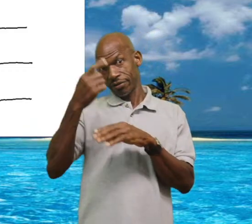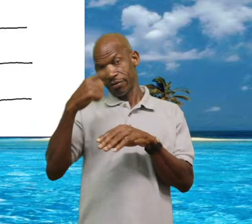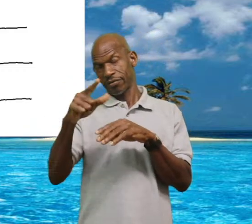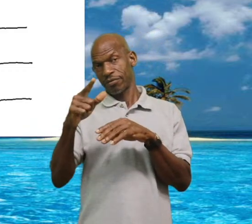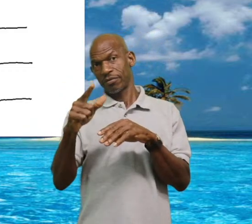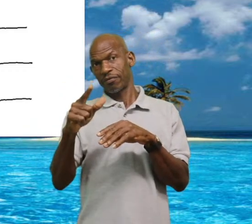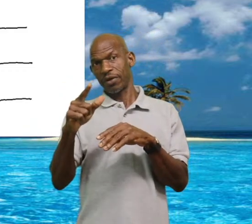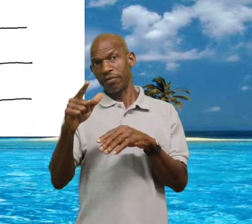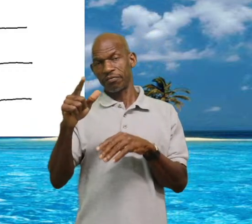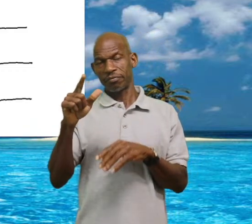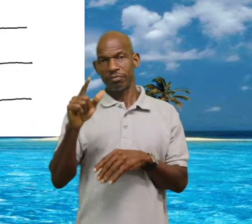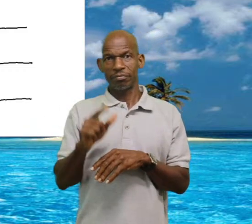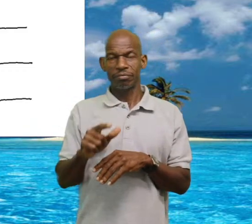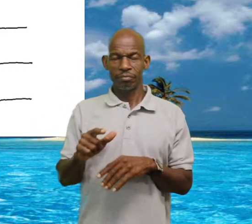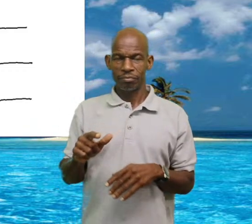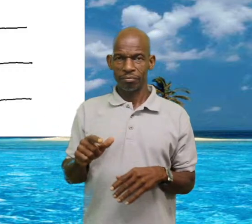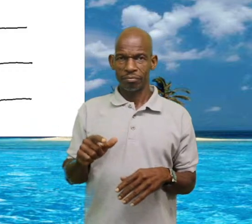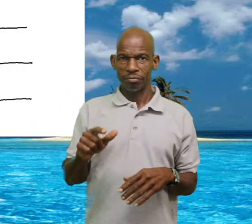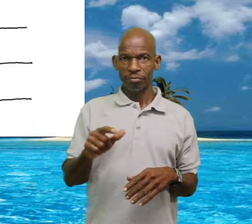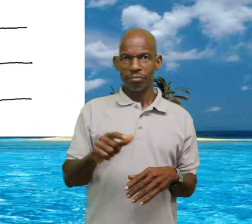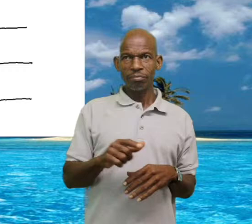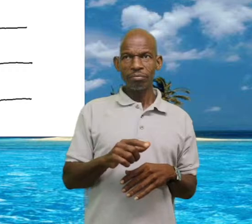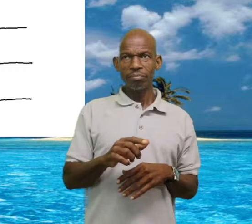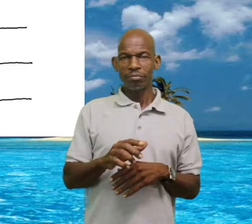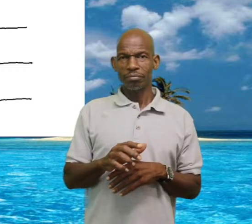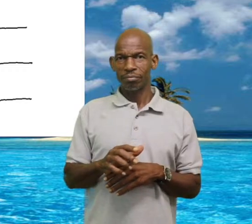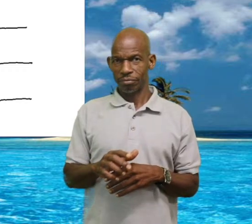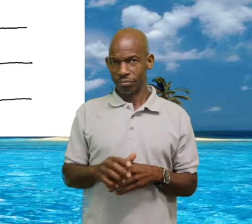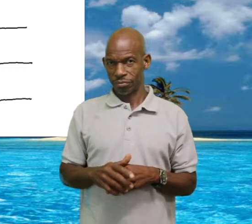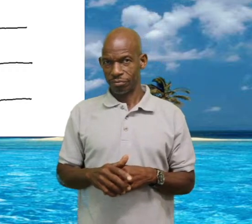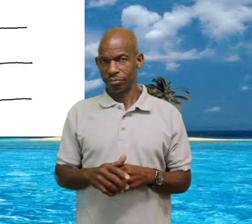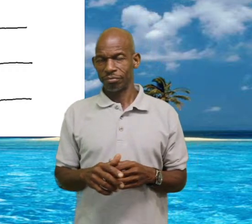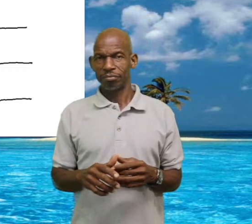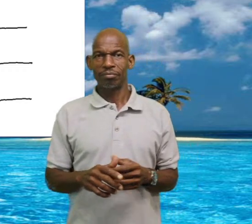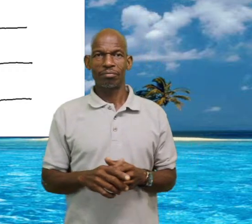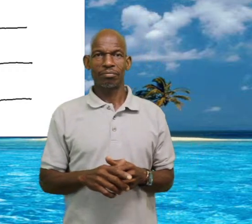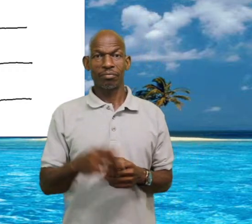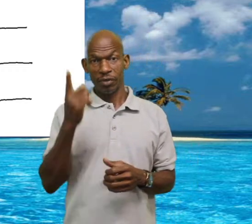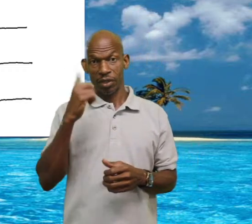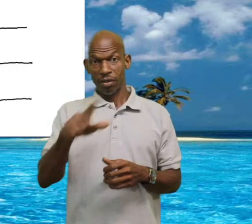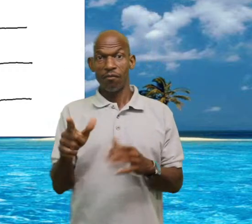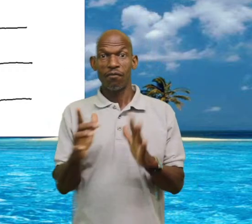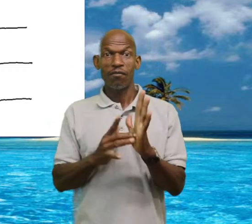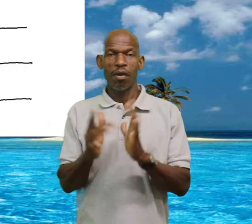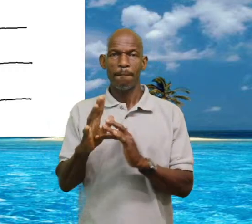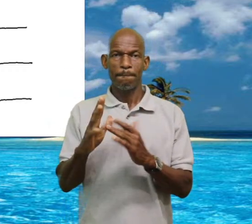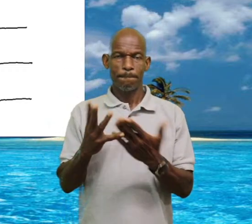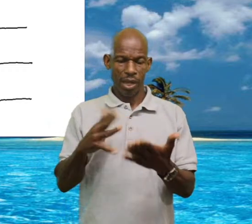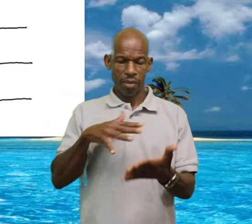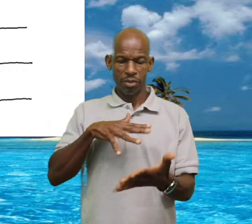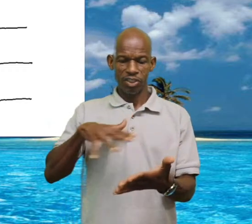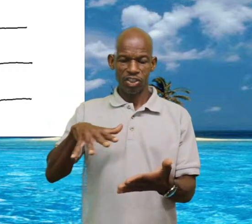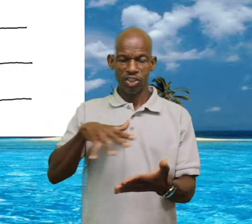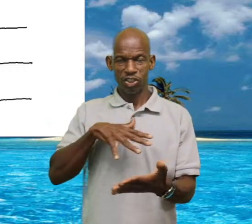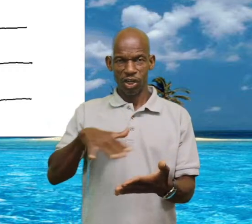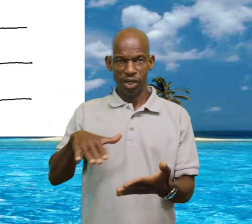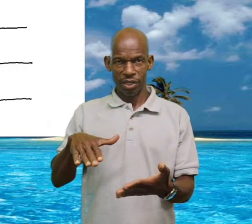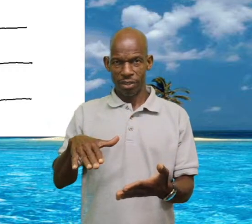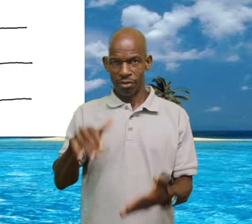6 o'clock. Sorry, not 5, not 6, 5 o'clock. We are here at 5 o'clock tomorrow with our Bible study.